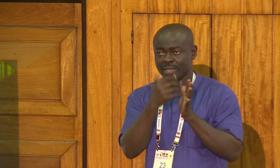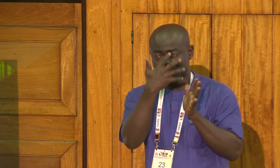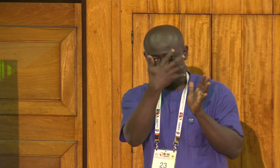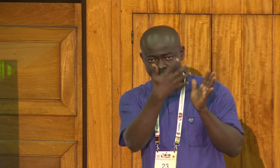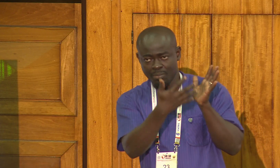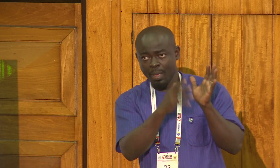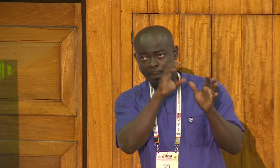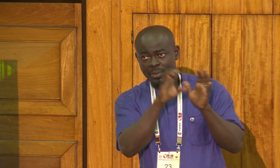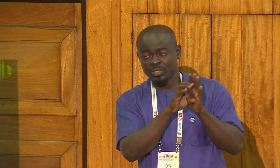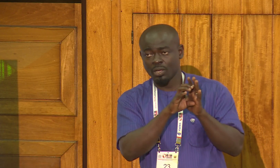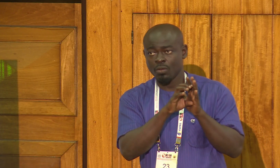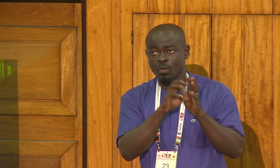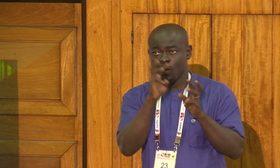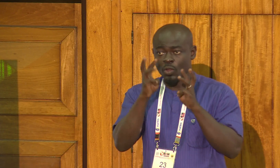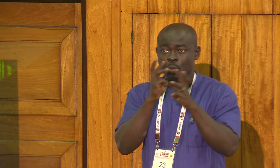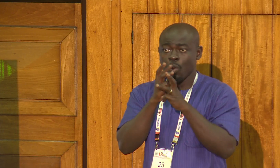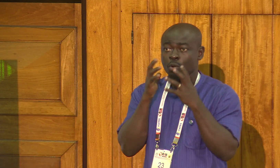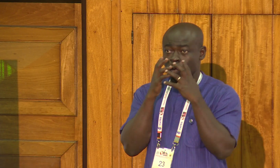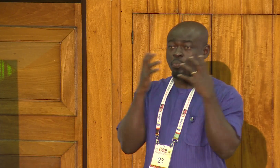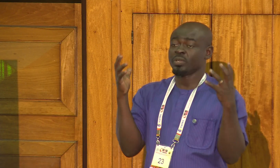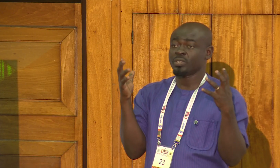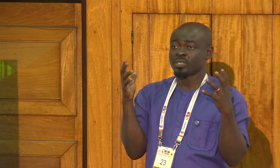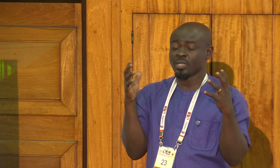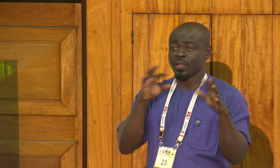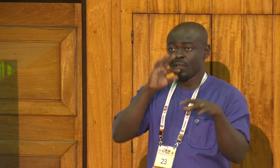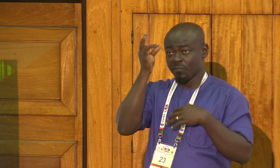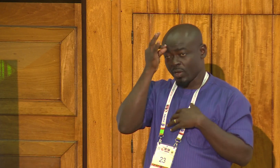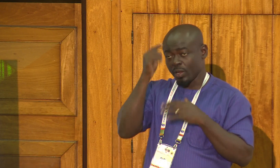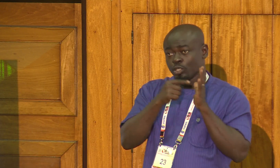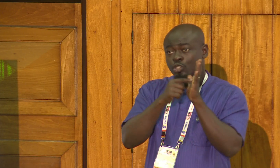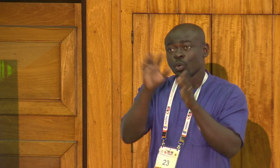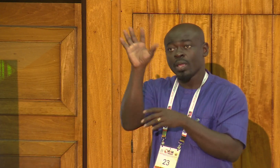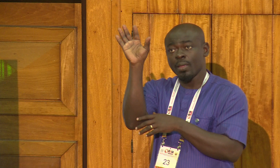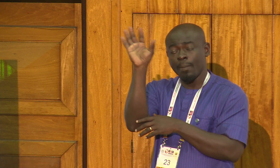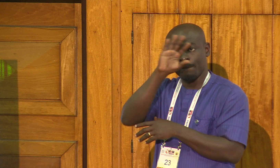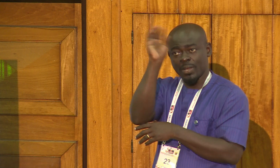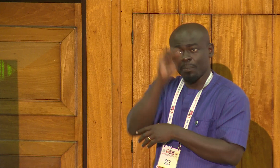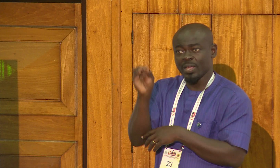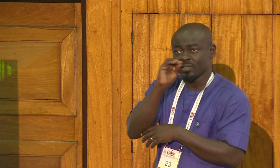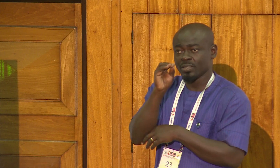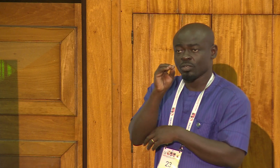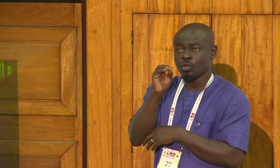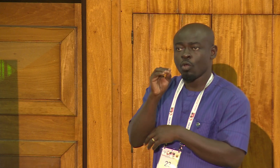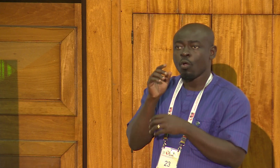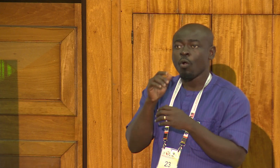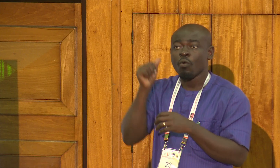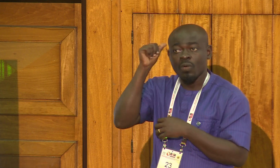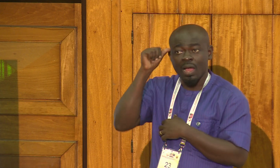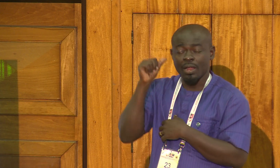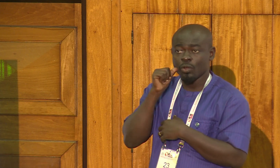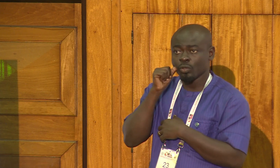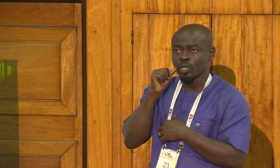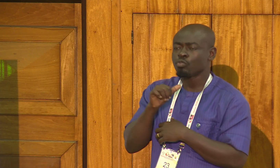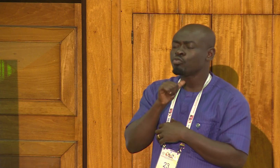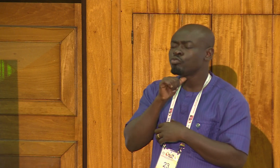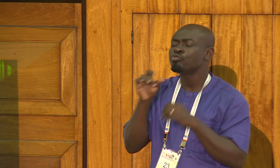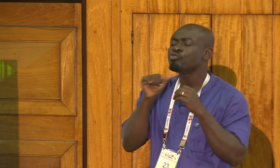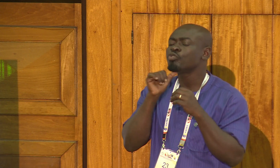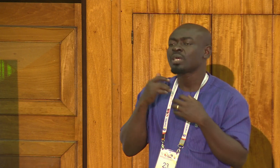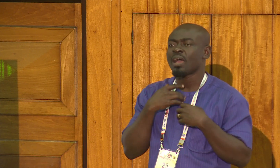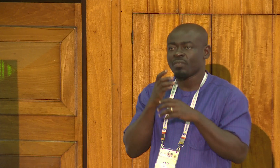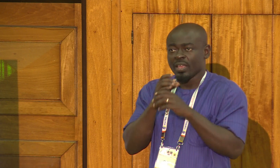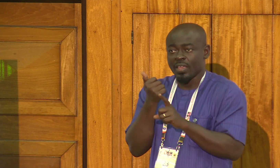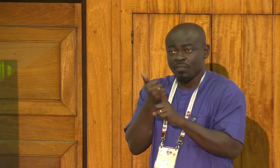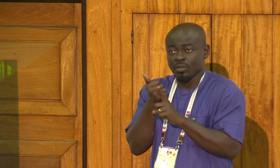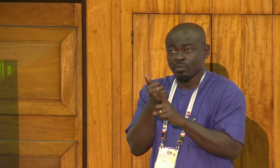pictogram from the World Obesity Federation, which is showing the percentage of adults with type 2 diabetes who are not being treated.